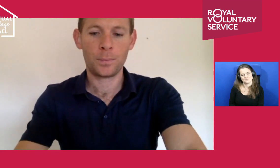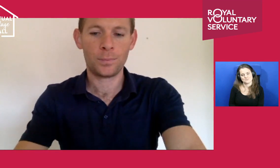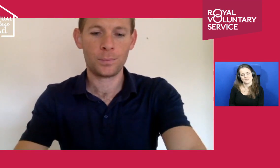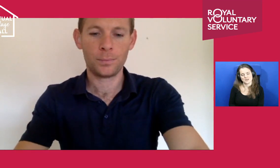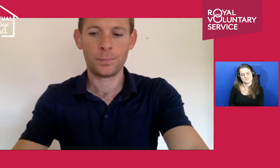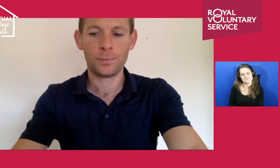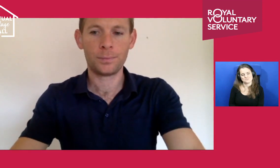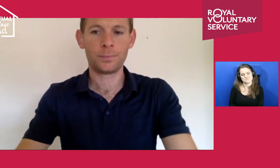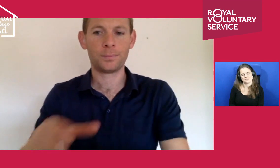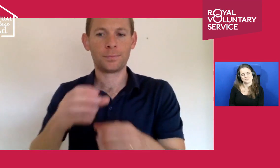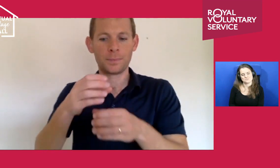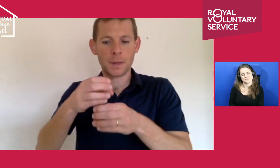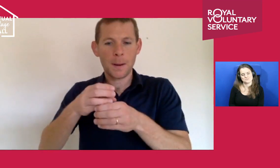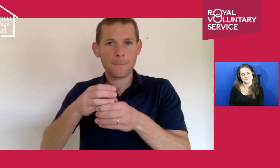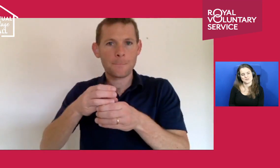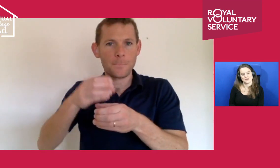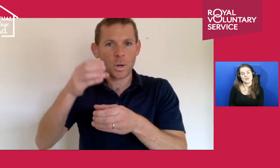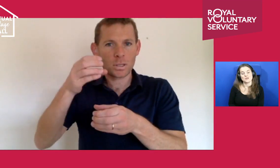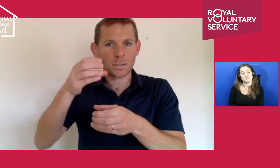Okay.